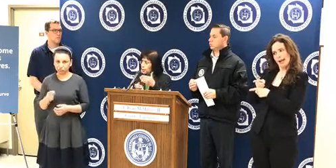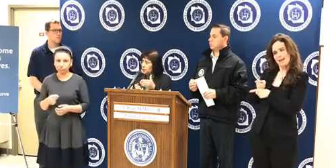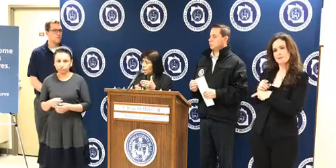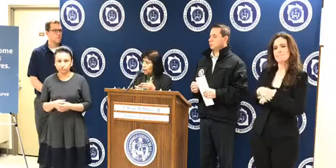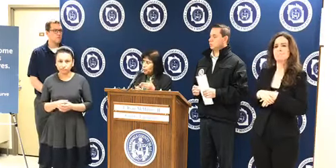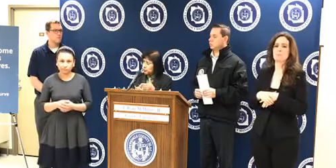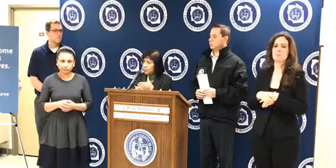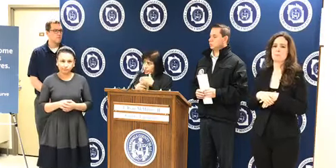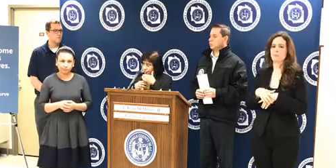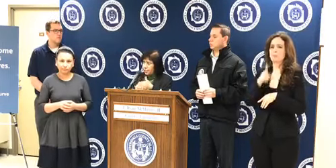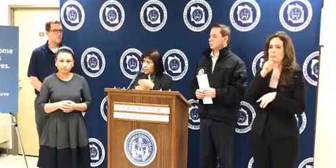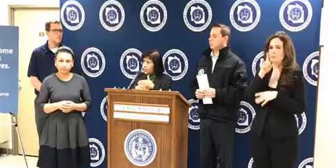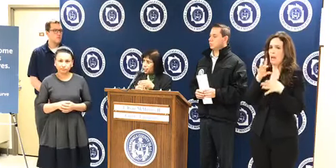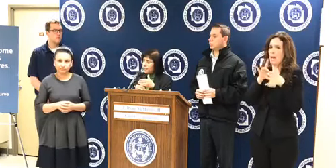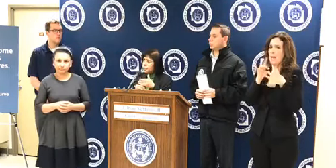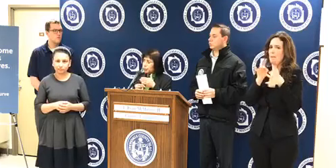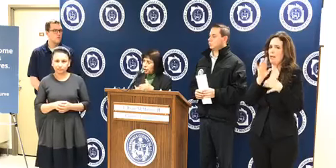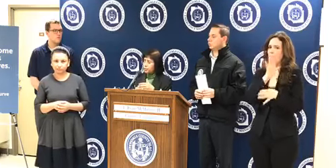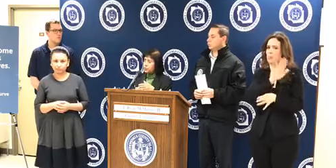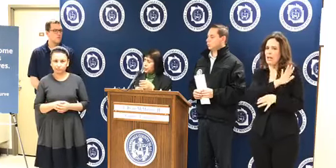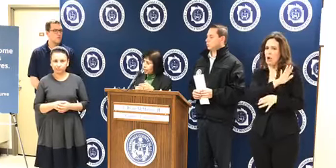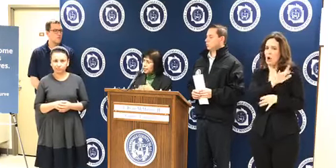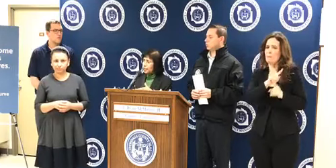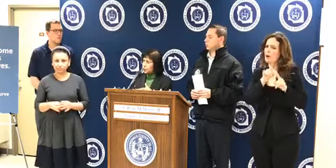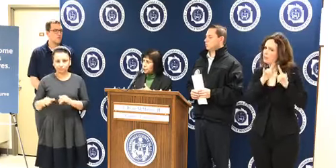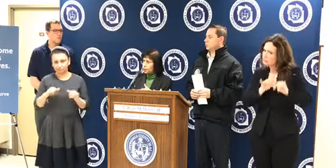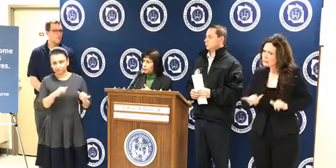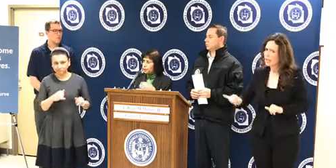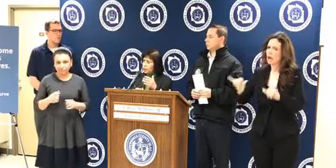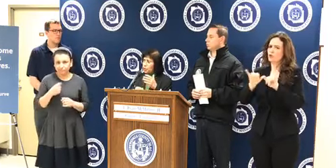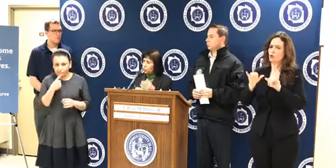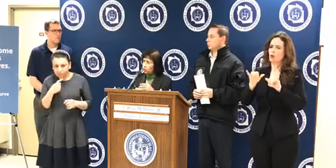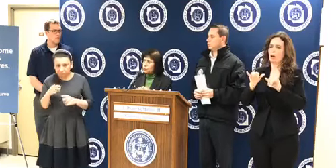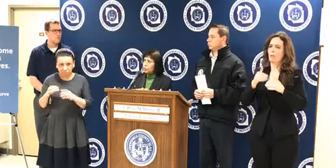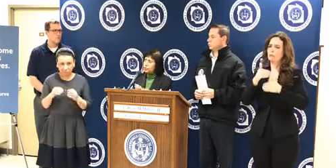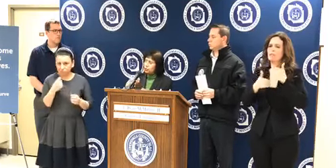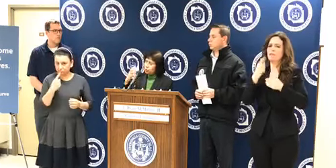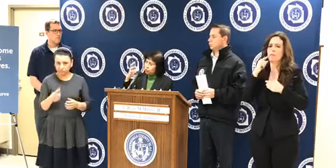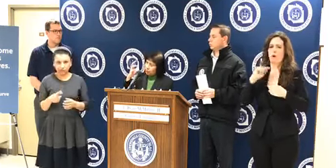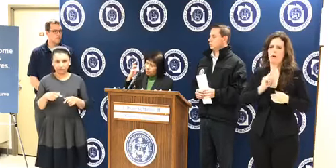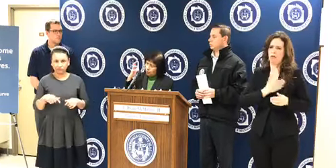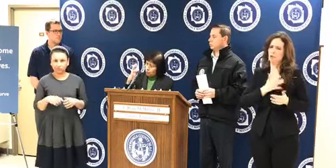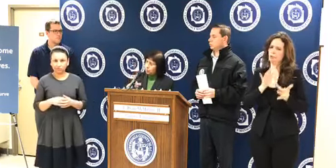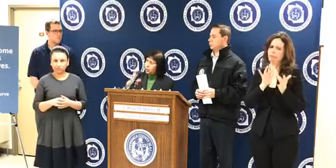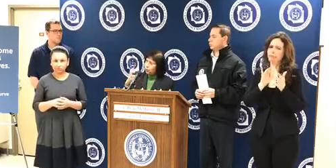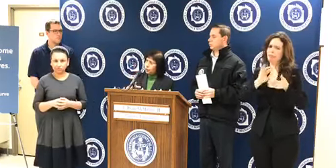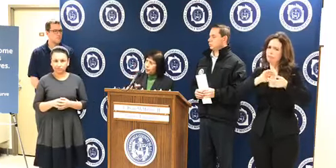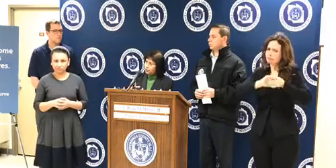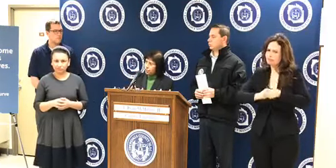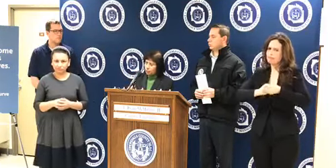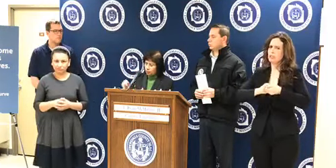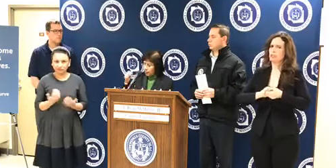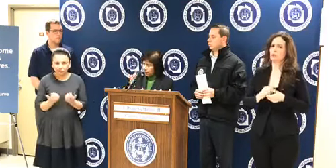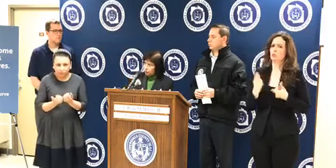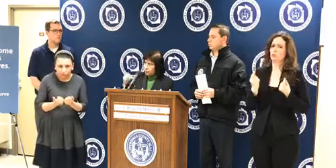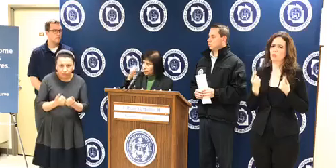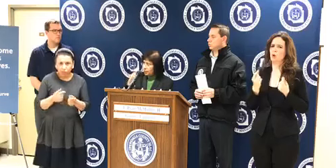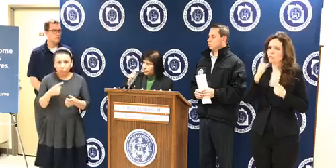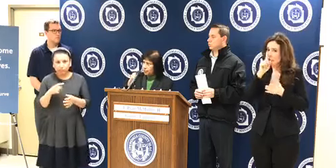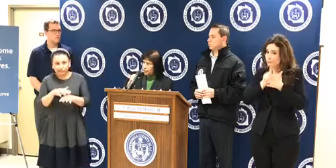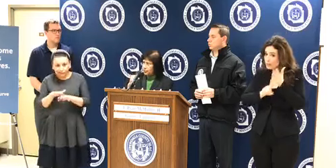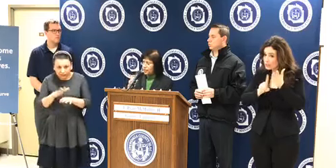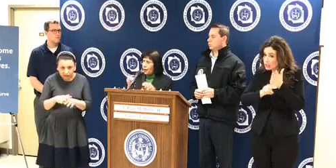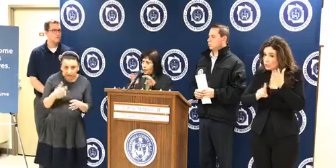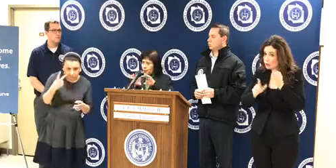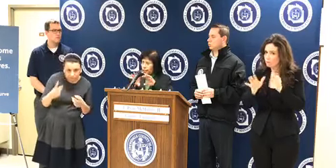going to comment on how, but that's a standard process for any health department will be to do the whole investigation based on the